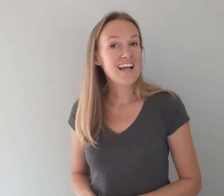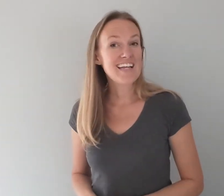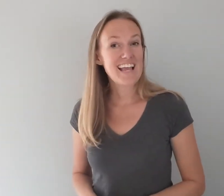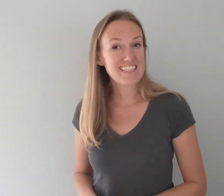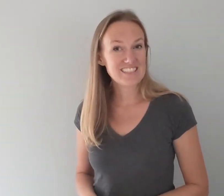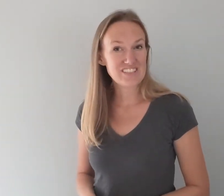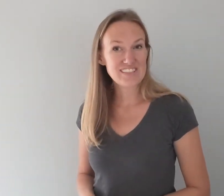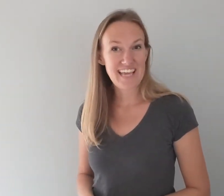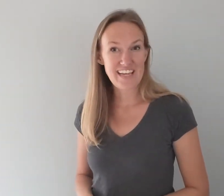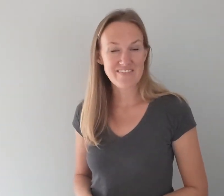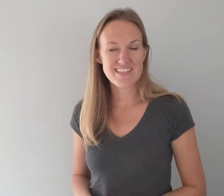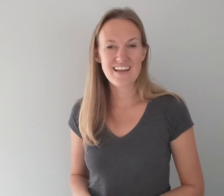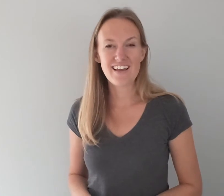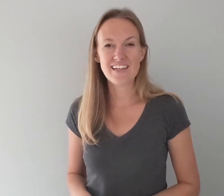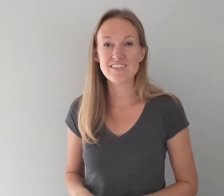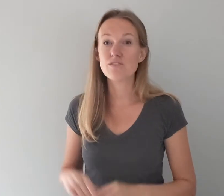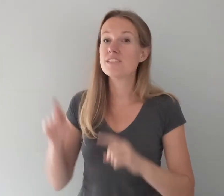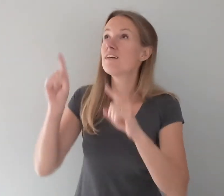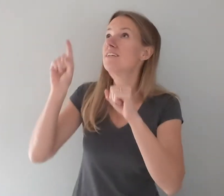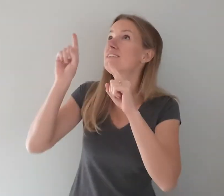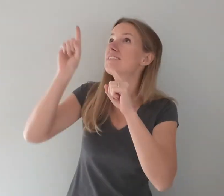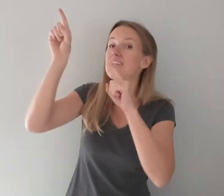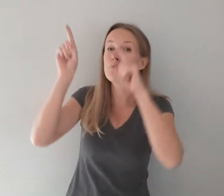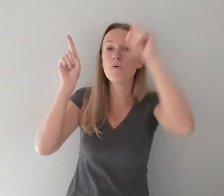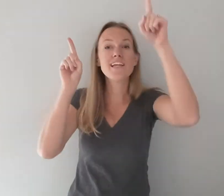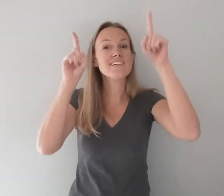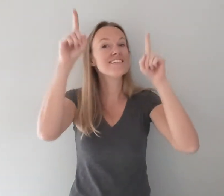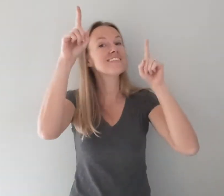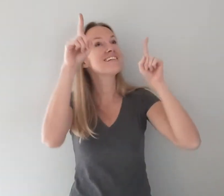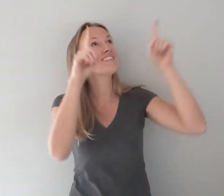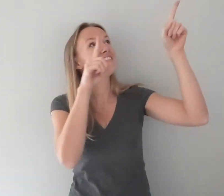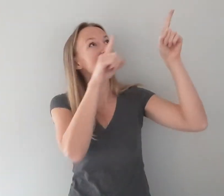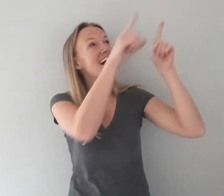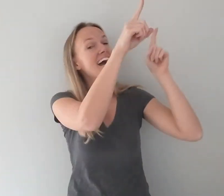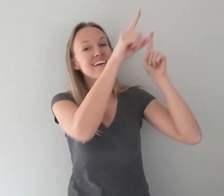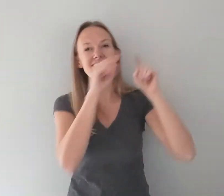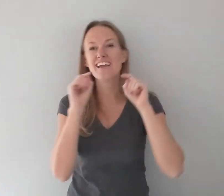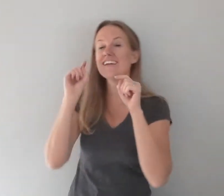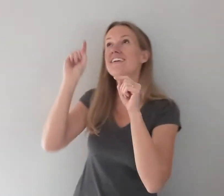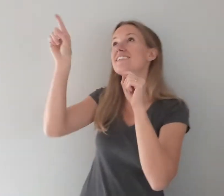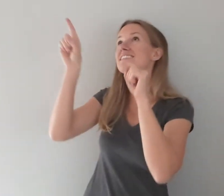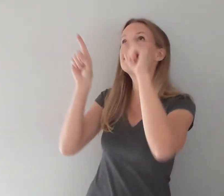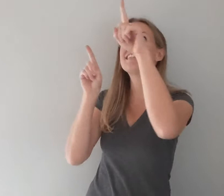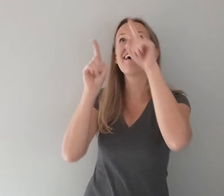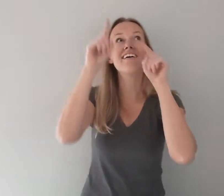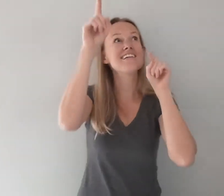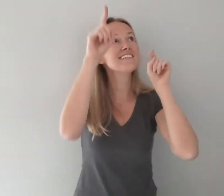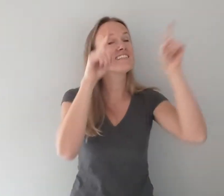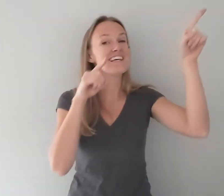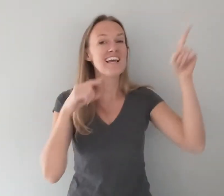and angels gave the sign. So stars, it's like you're pointing to the stars in the sky, okay? Stars.